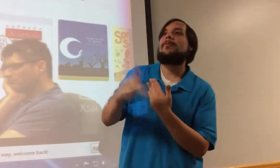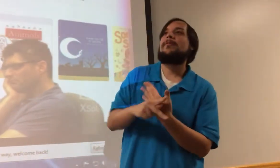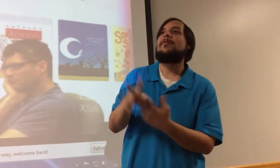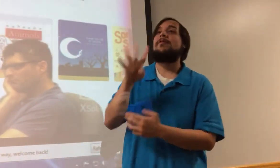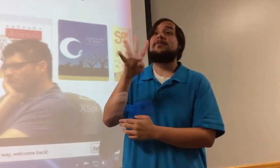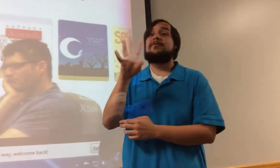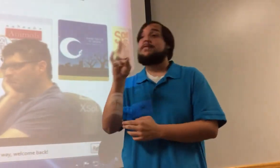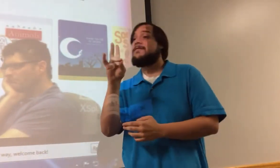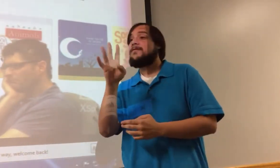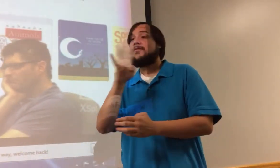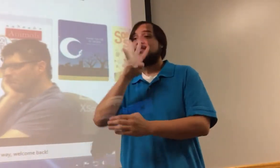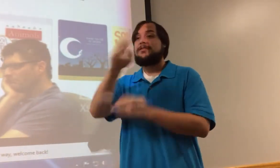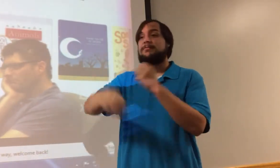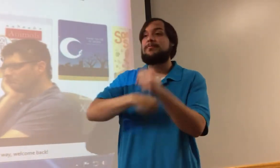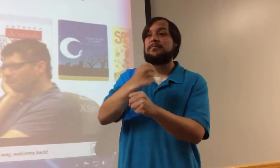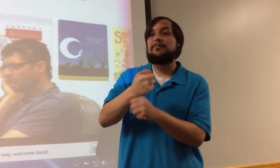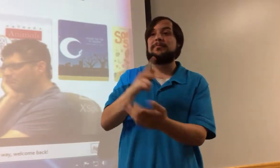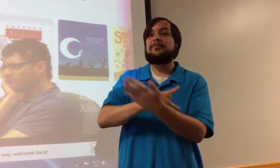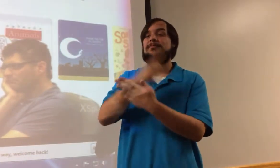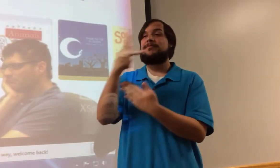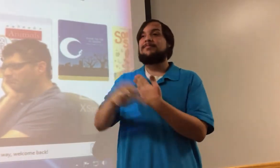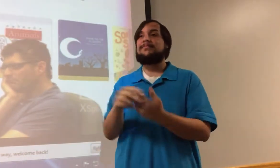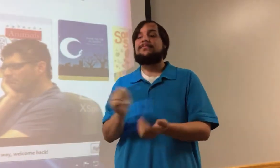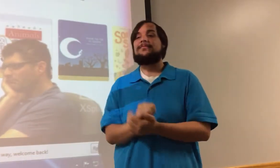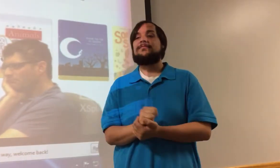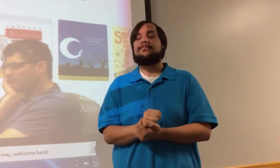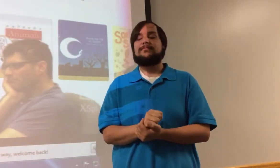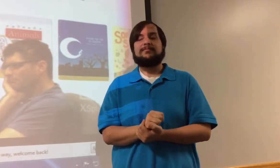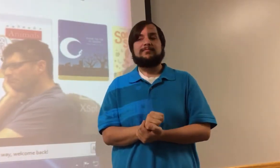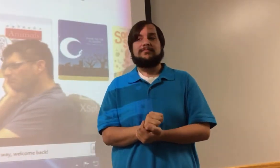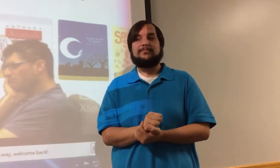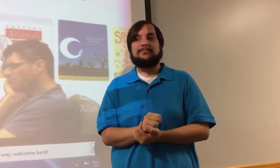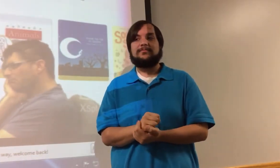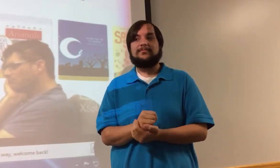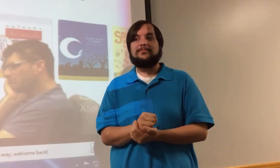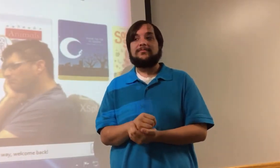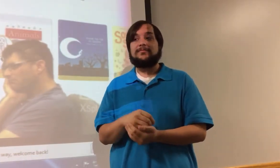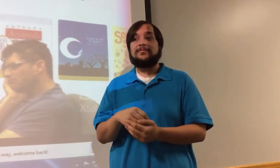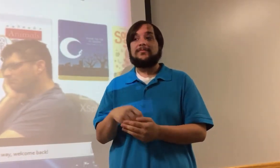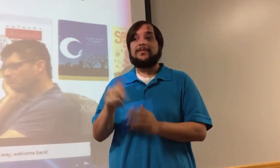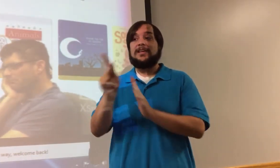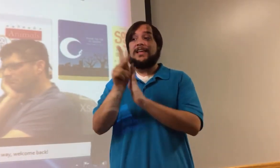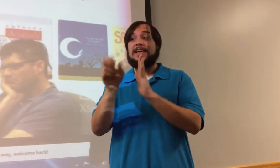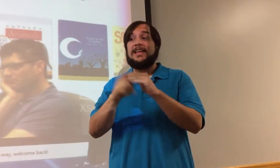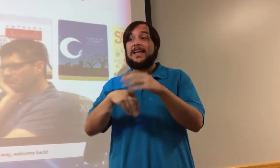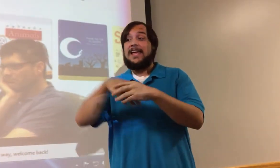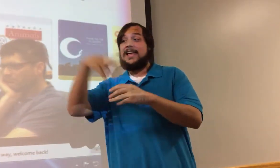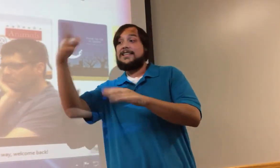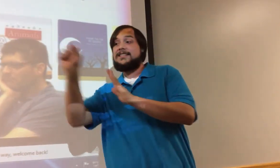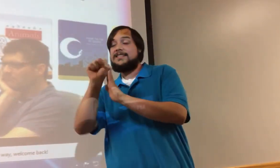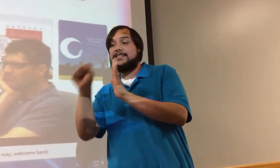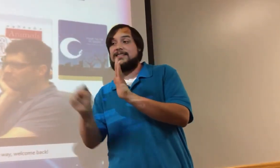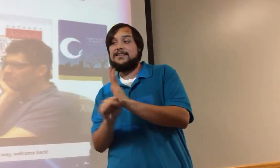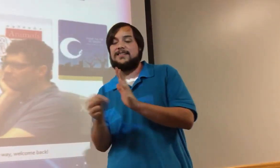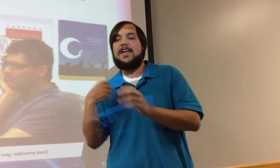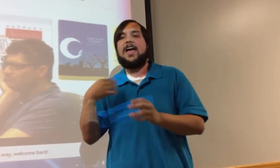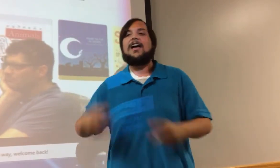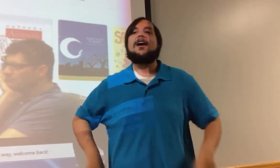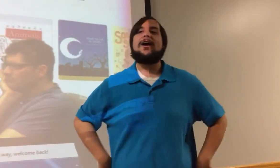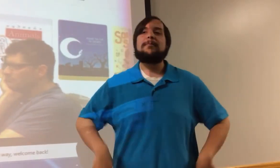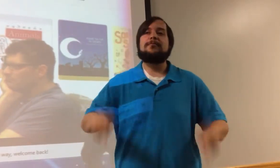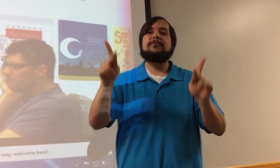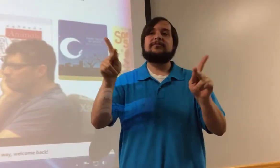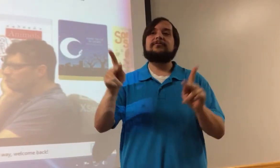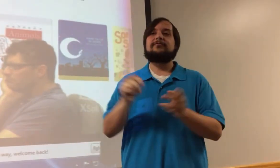year program. We have several kids from throughout the state come to us for ES1, but they have that opportunity